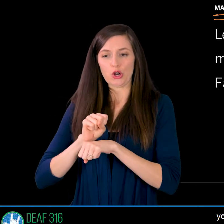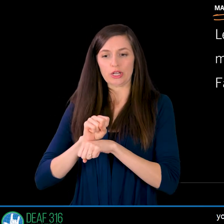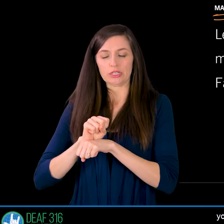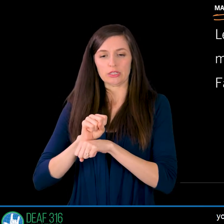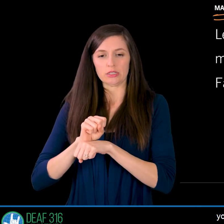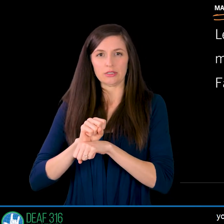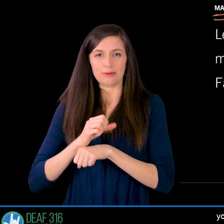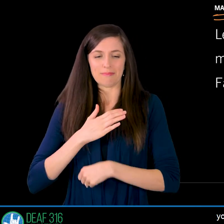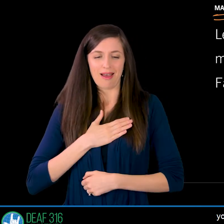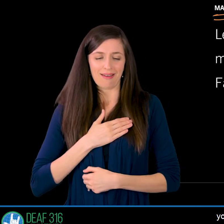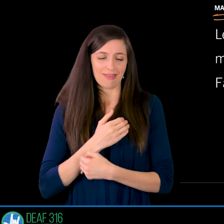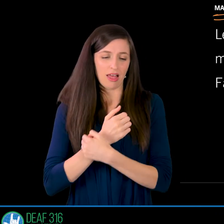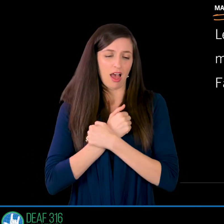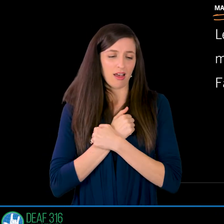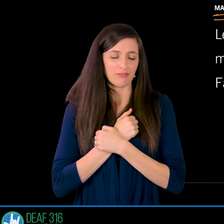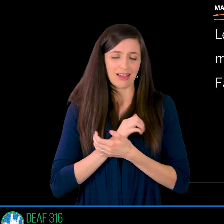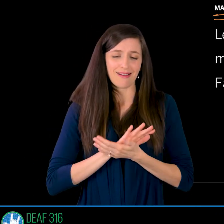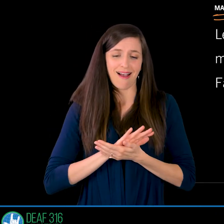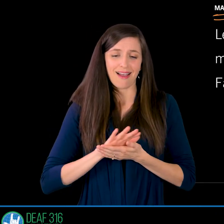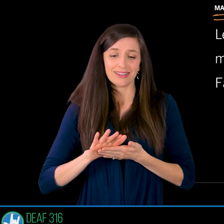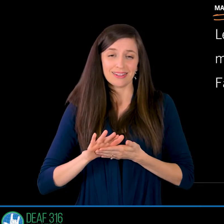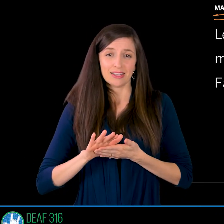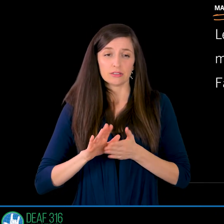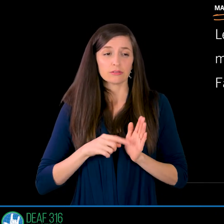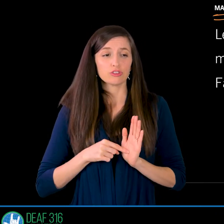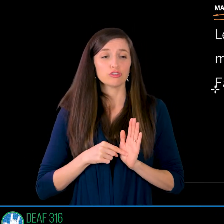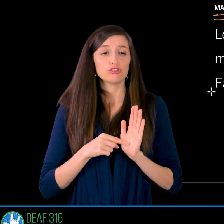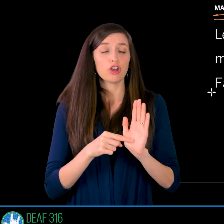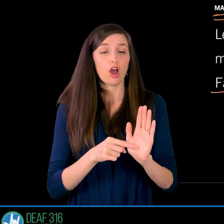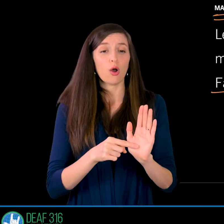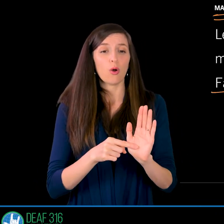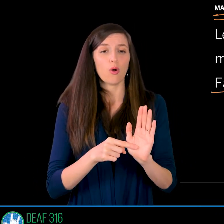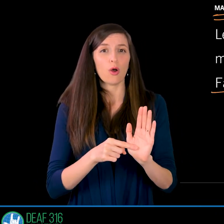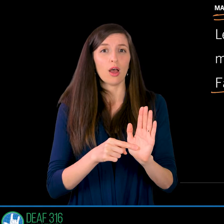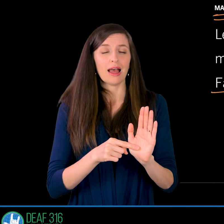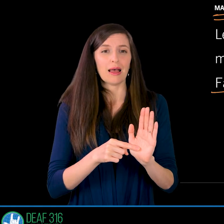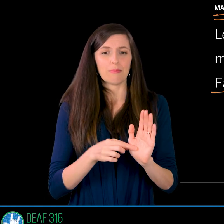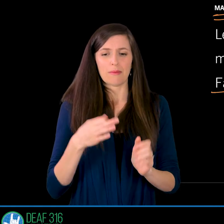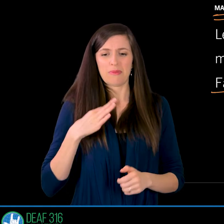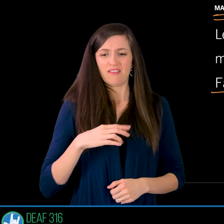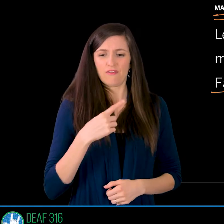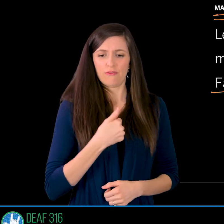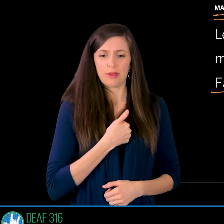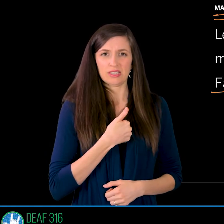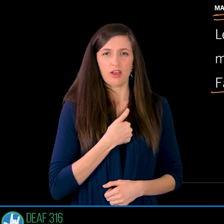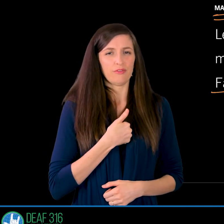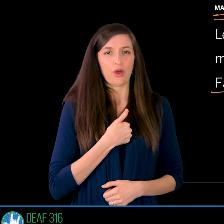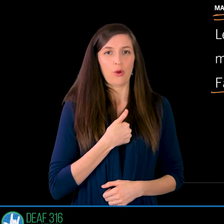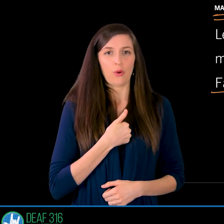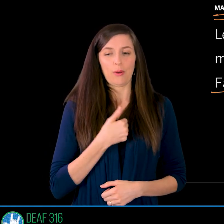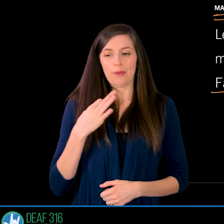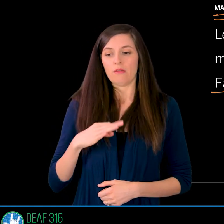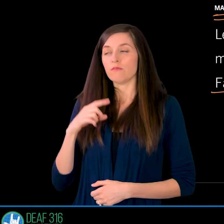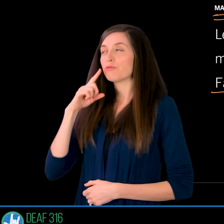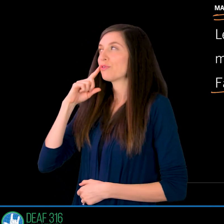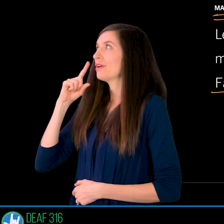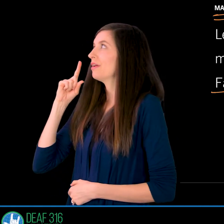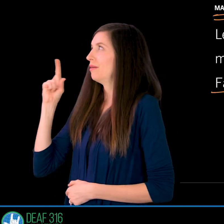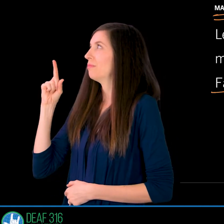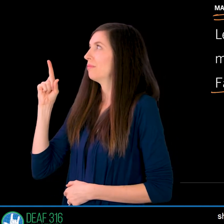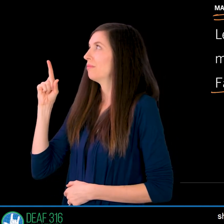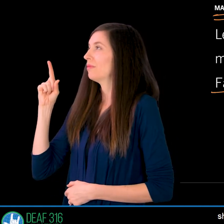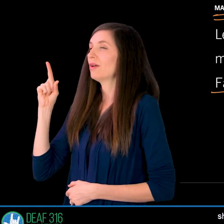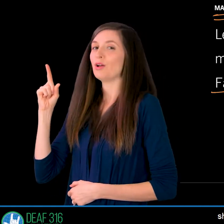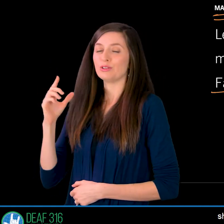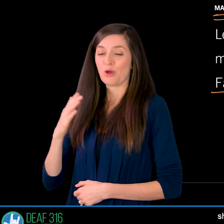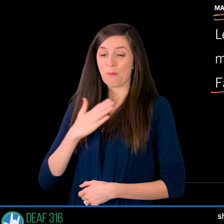and love towards other people, and give glory to your Father who is in heaven. So these good